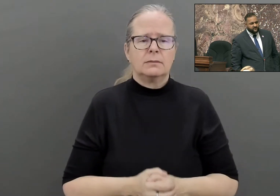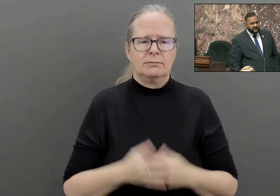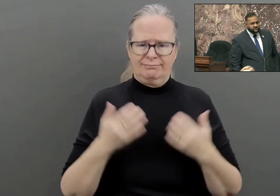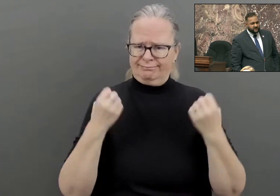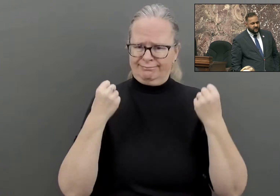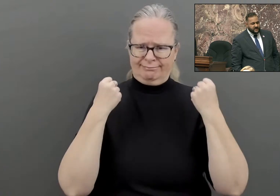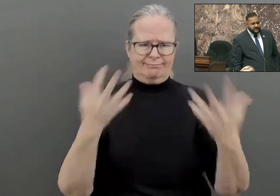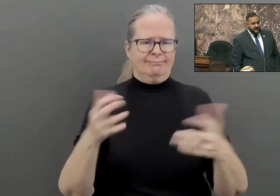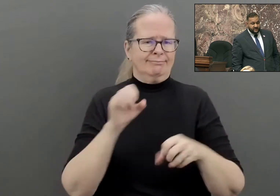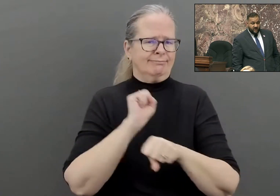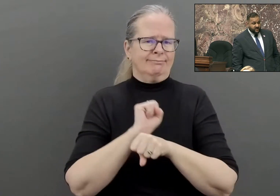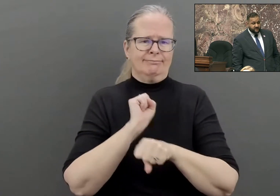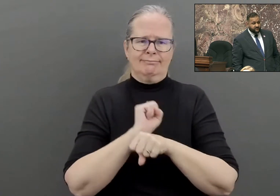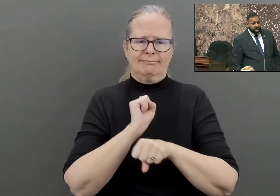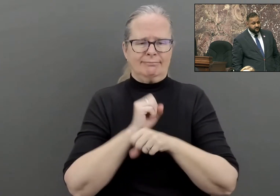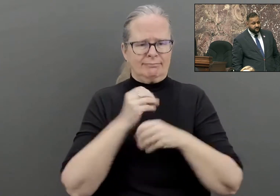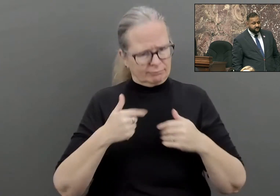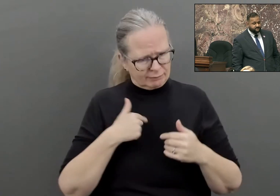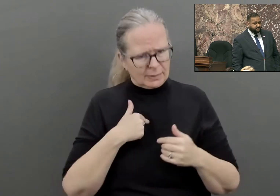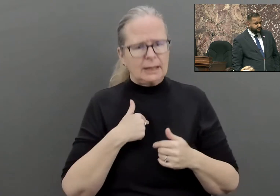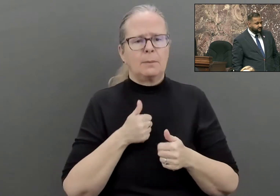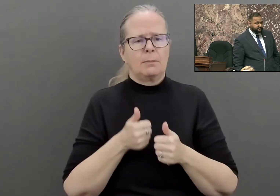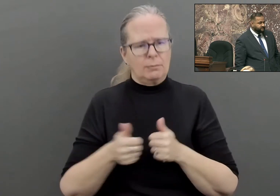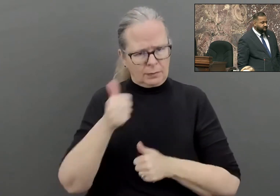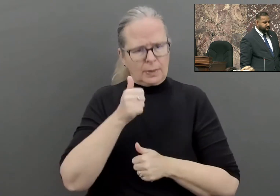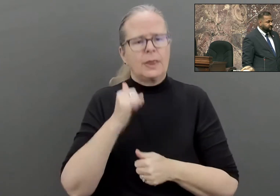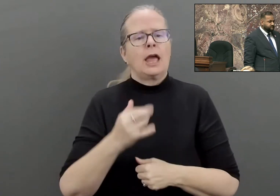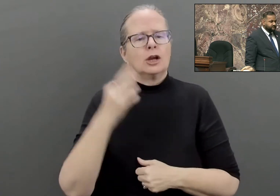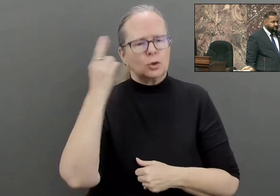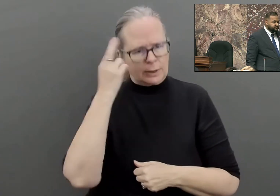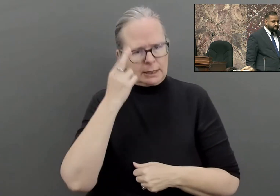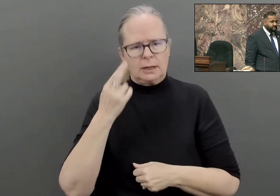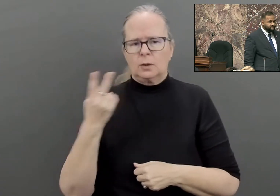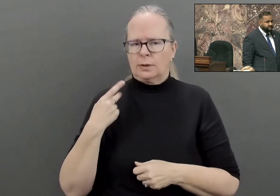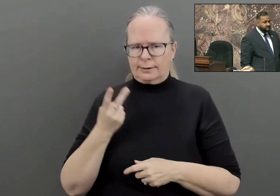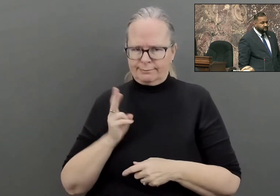Kofi convention talking to people.